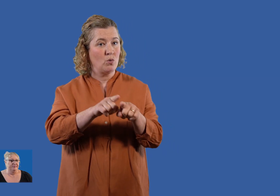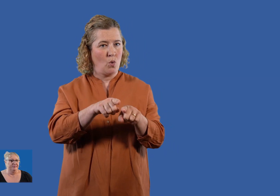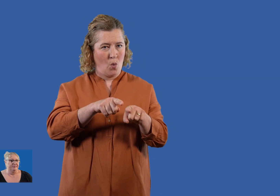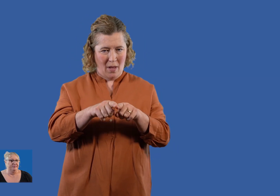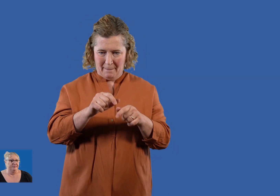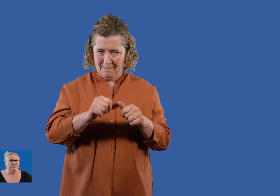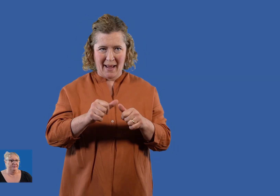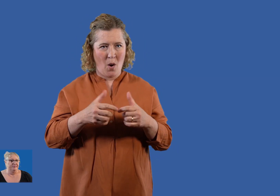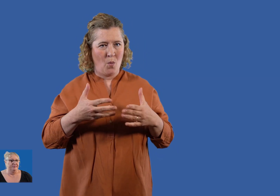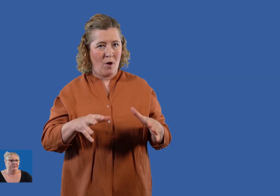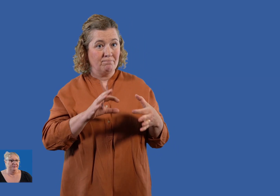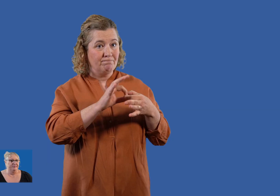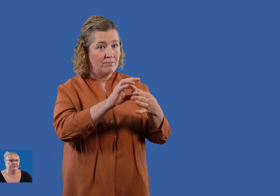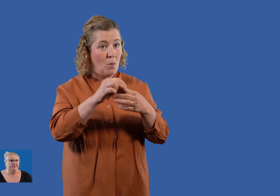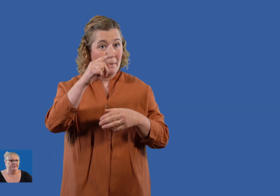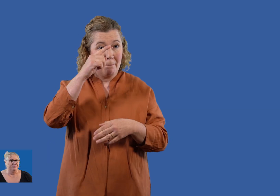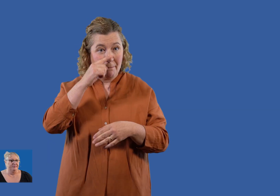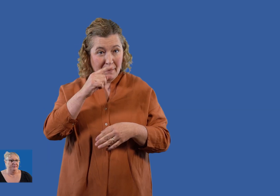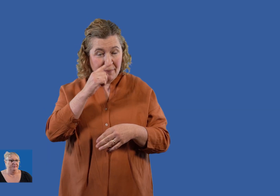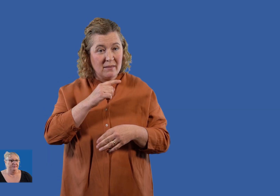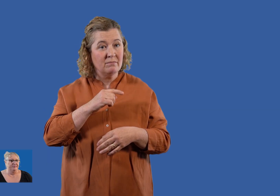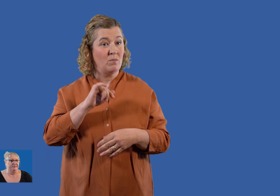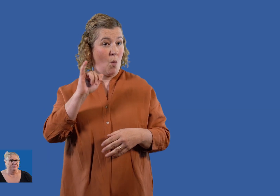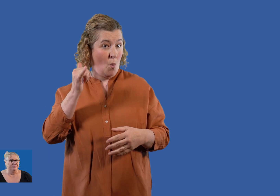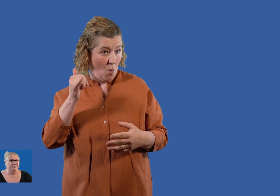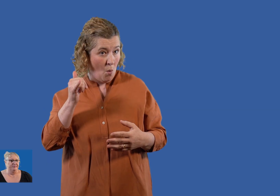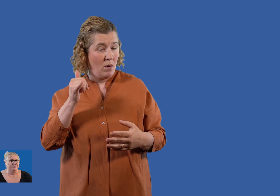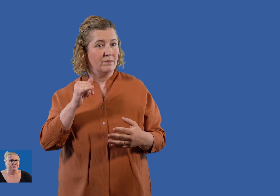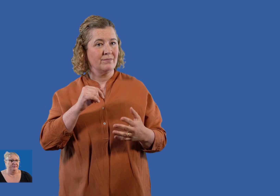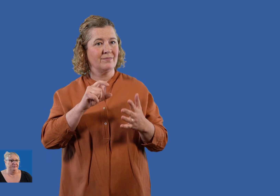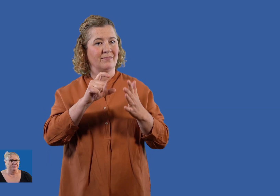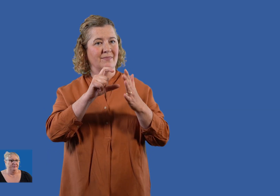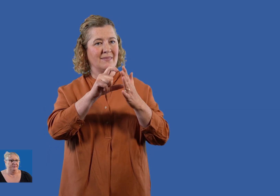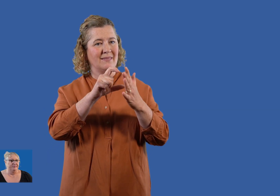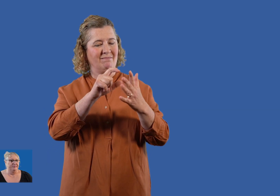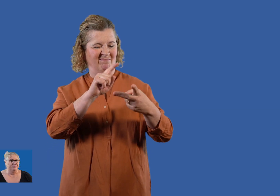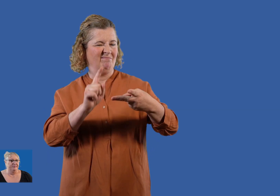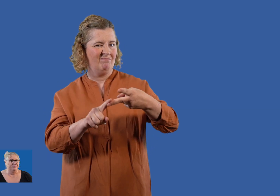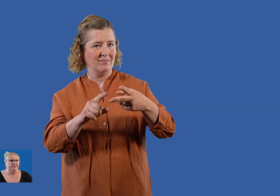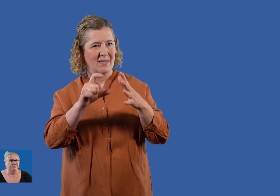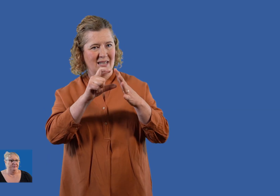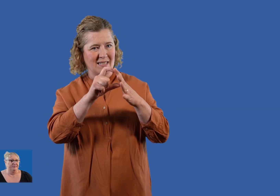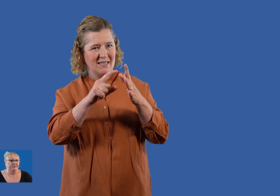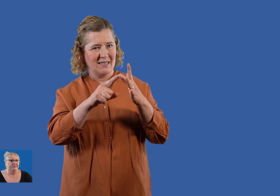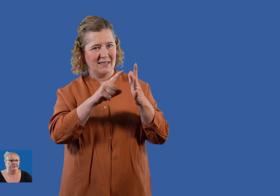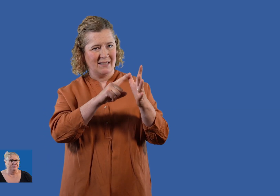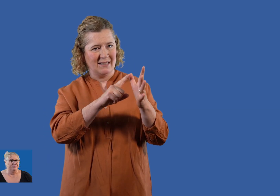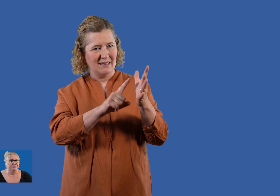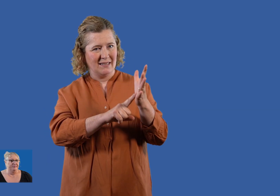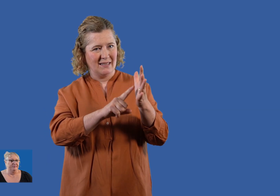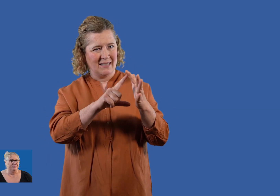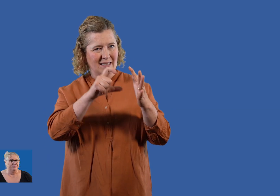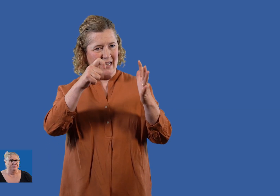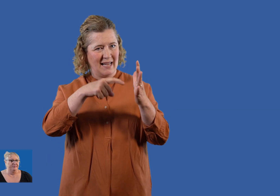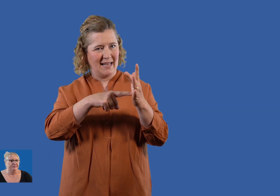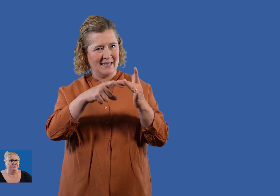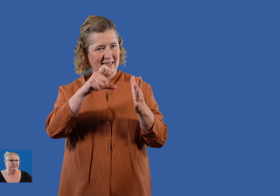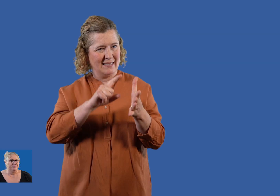And that can be interpersonal therapy where people learn more effective ways of relating to others. There's dialectical behavioural therapy,